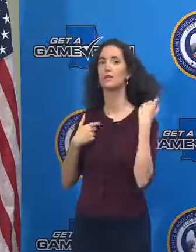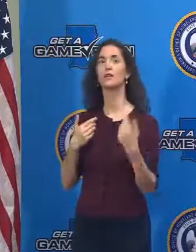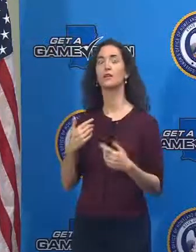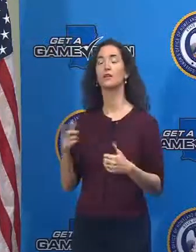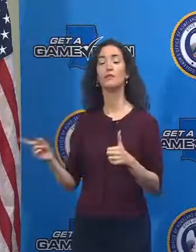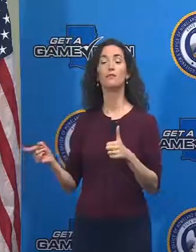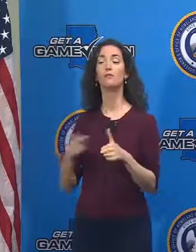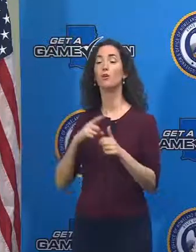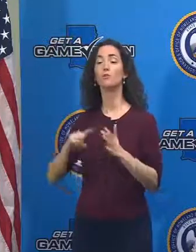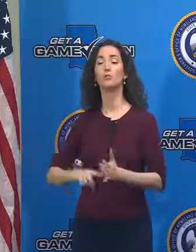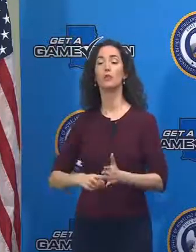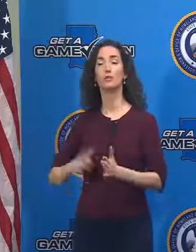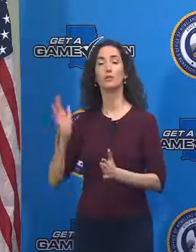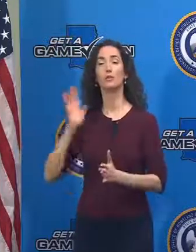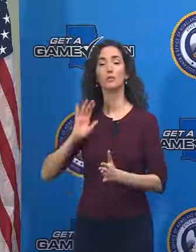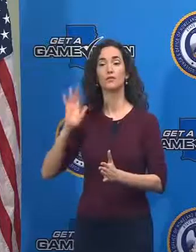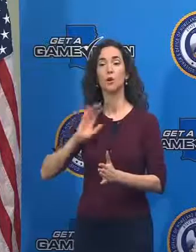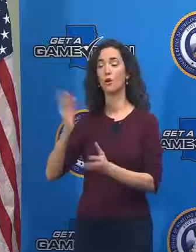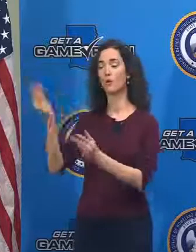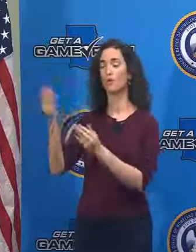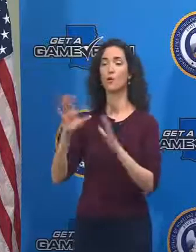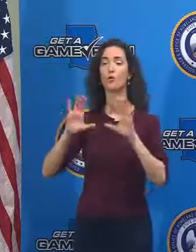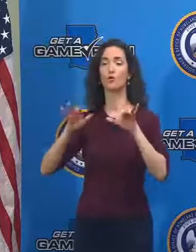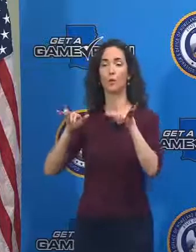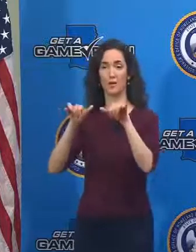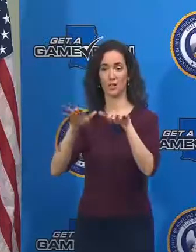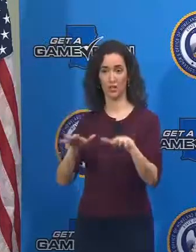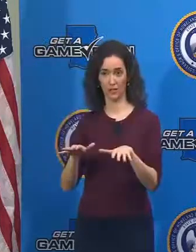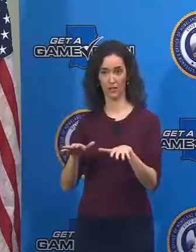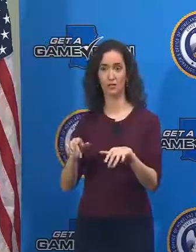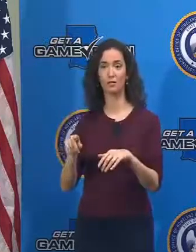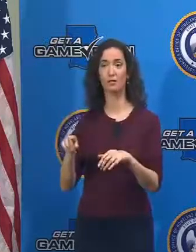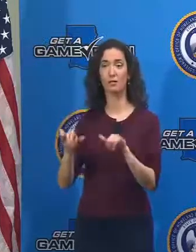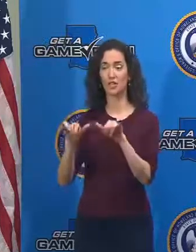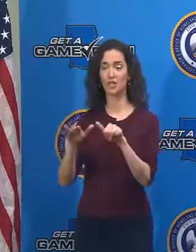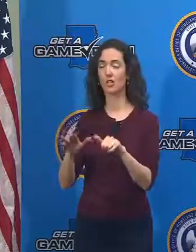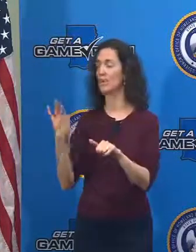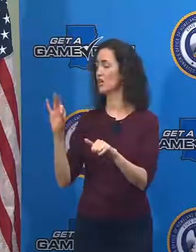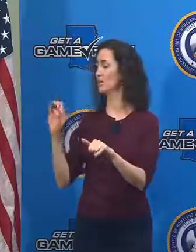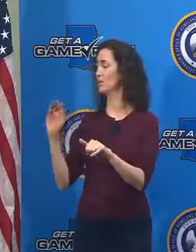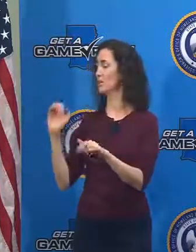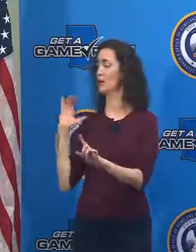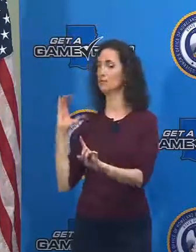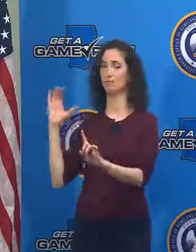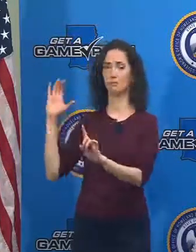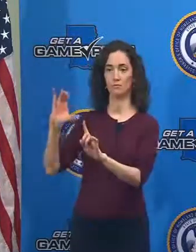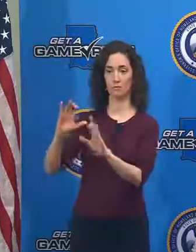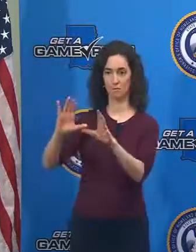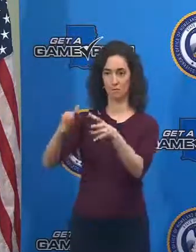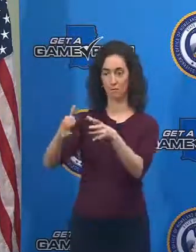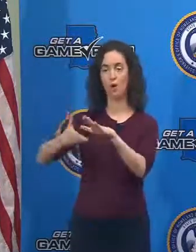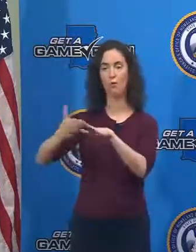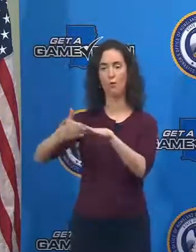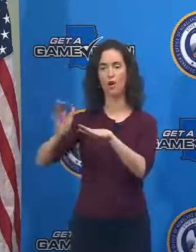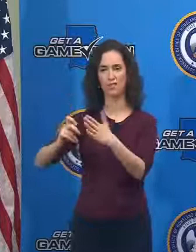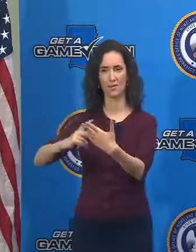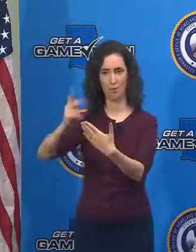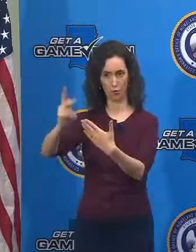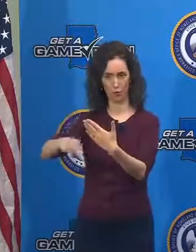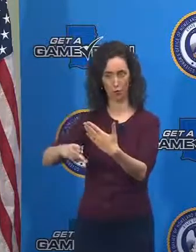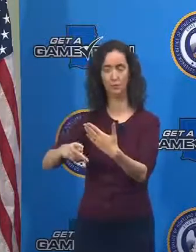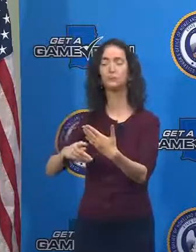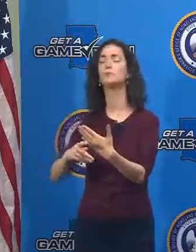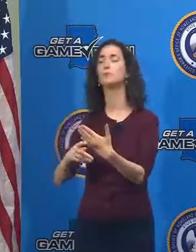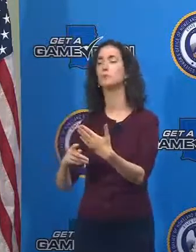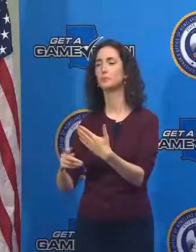outset we were told that the Corps of Engineers, which had been tasked by Fema to run the program, would deliver